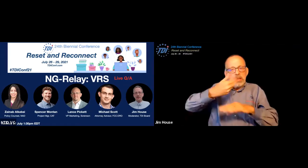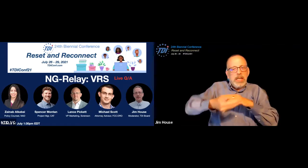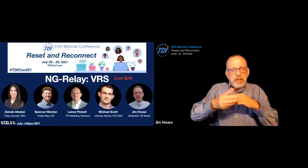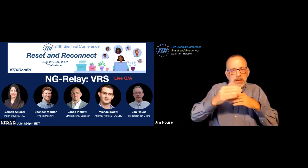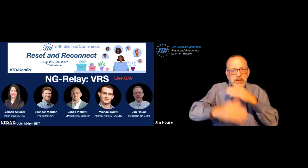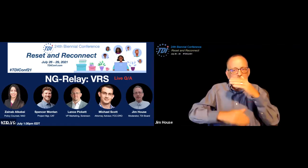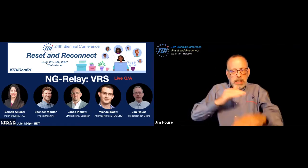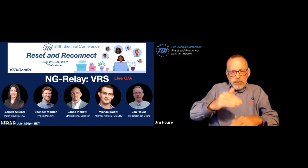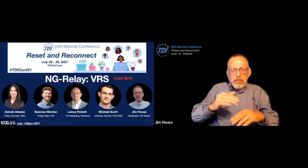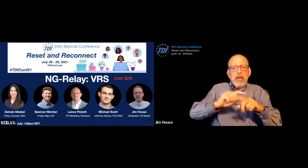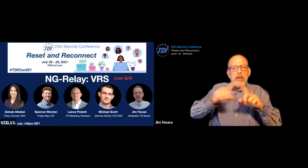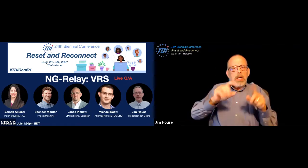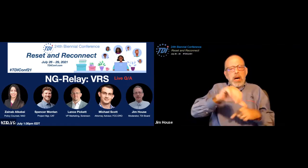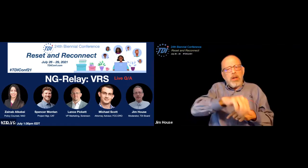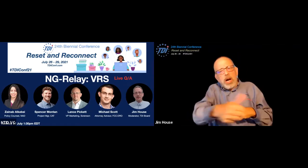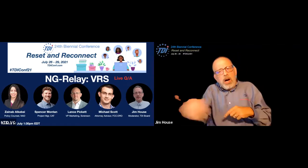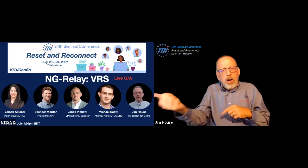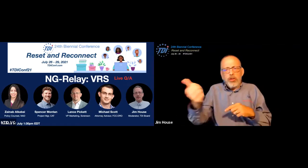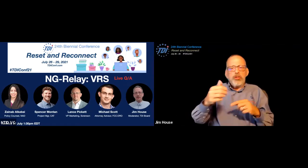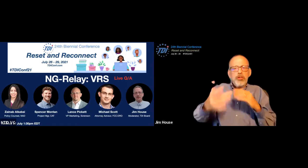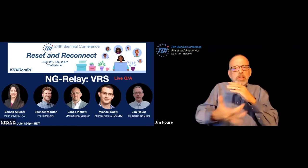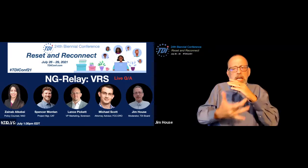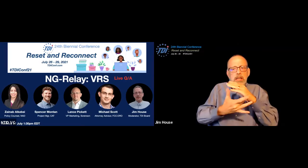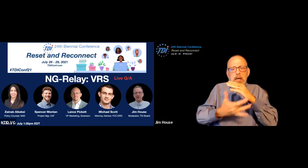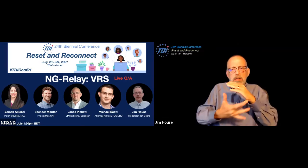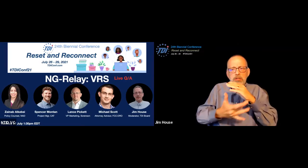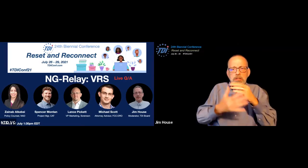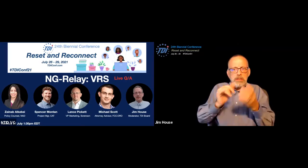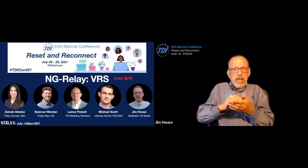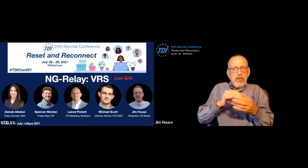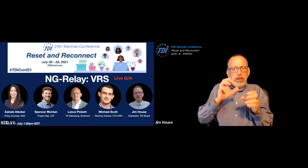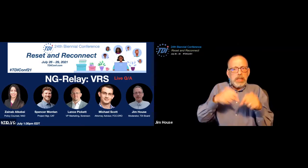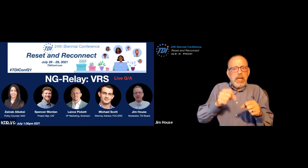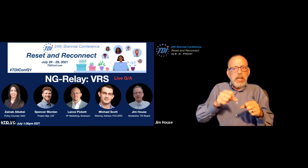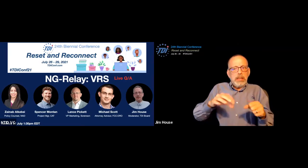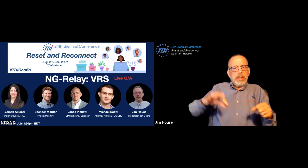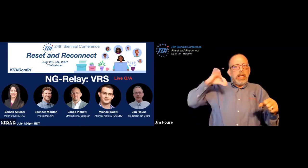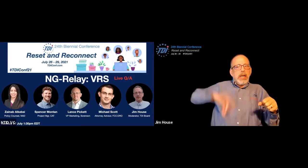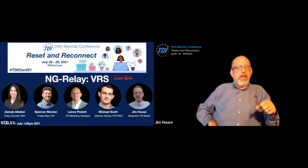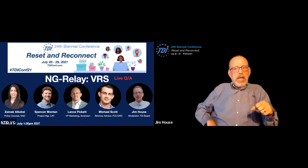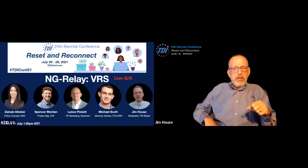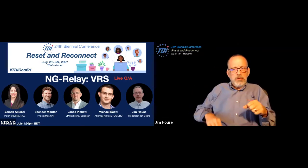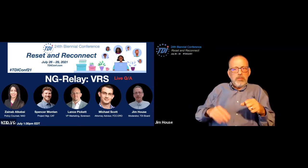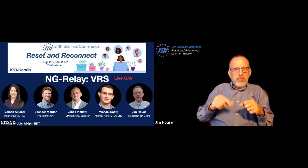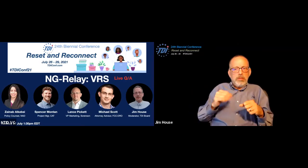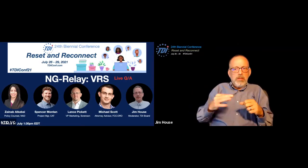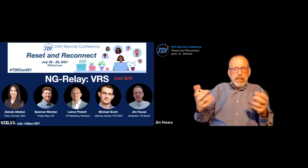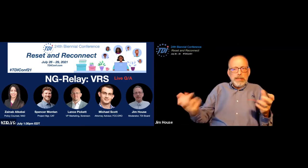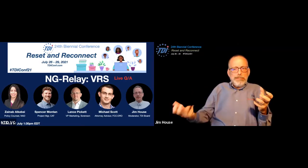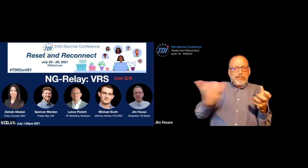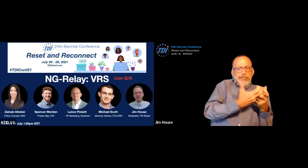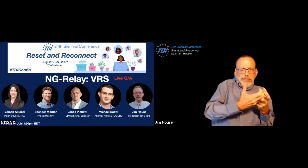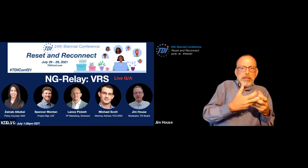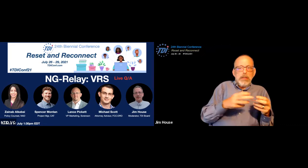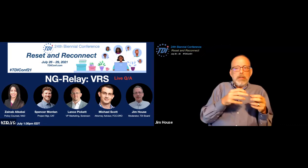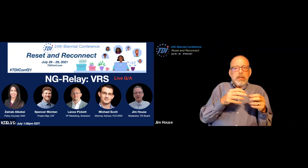what floor, the elevation are you on? So that's another step that we need to add. But are there other technologies out there that we can take advantage